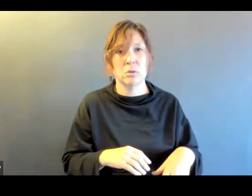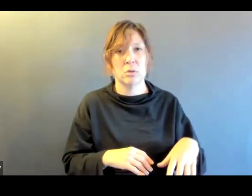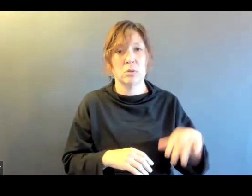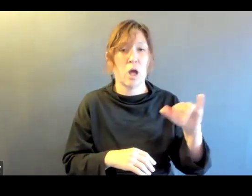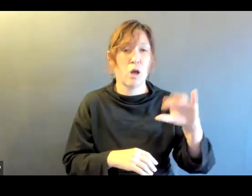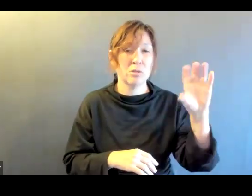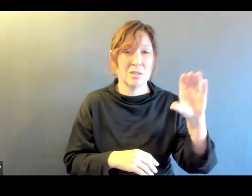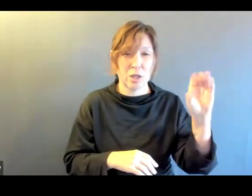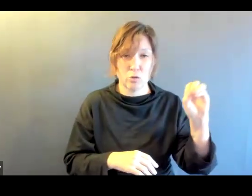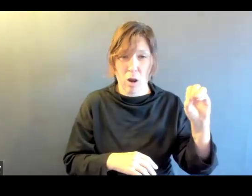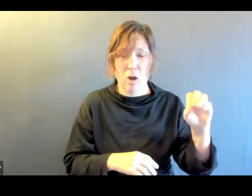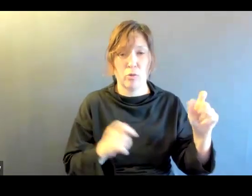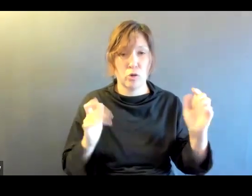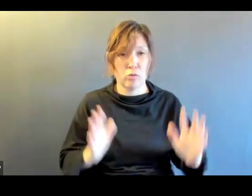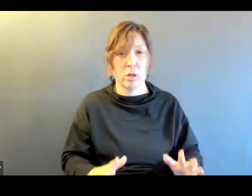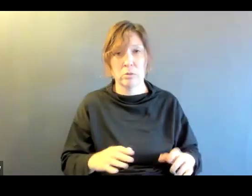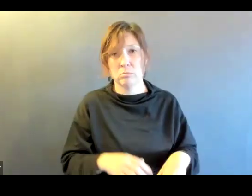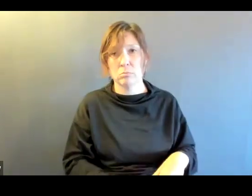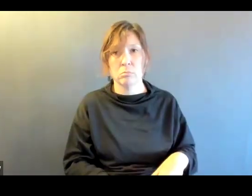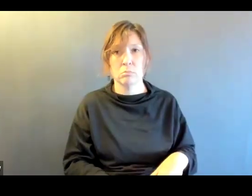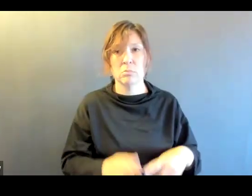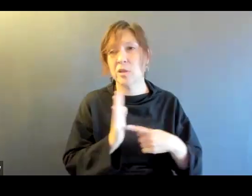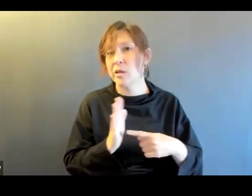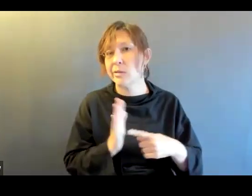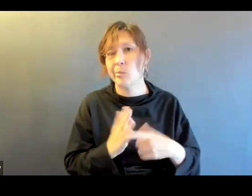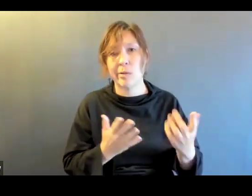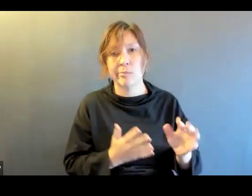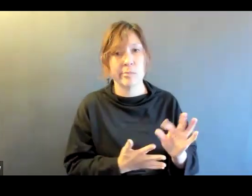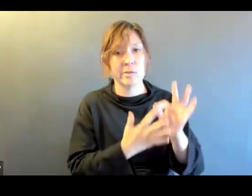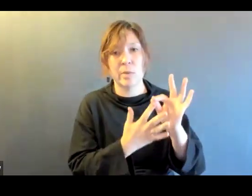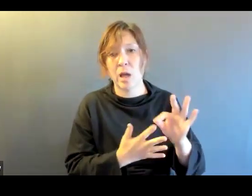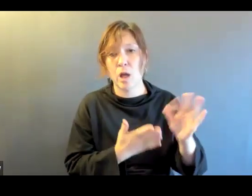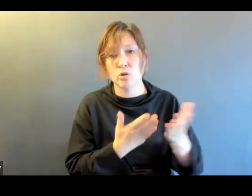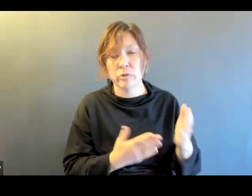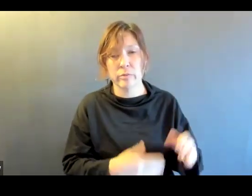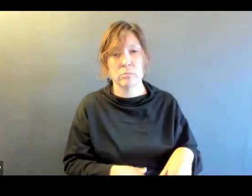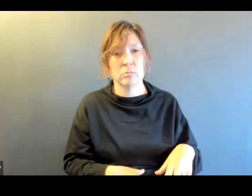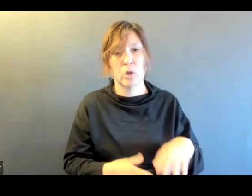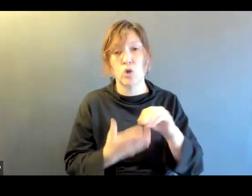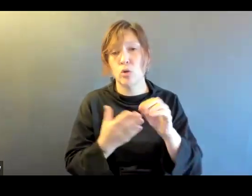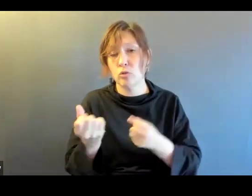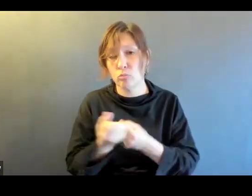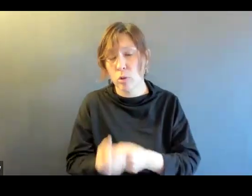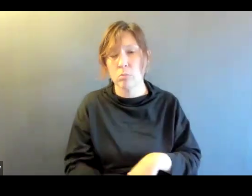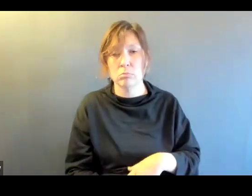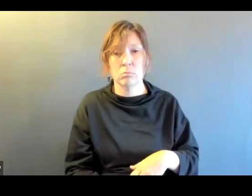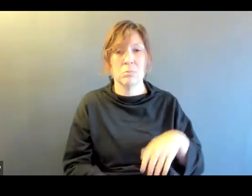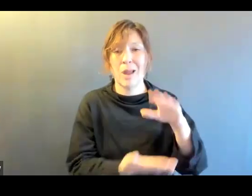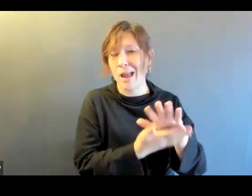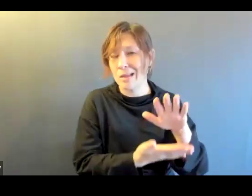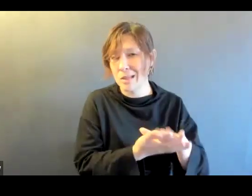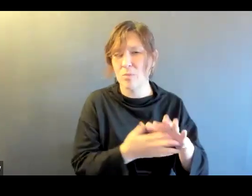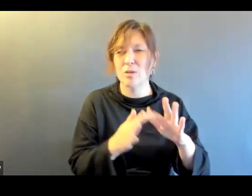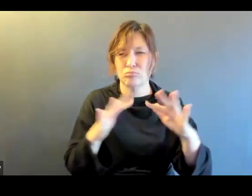office directors such as specialized services, student support, and academics division. So it's a wide range